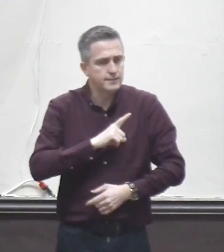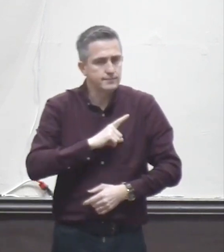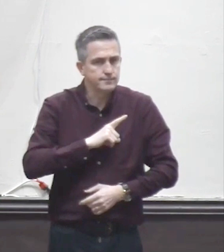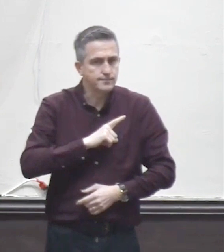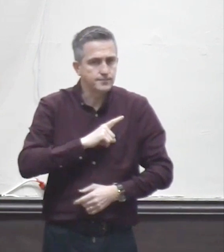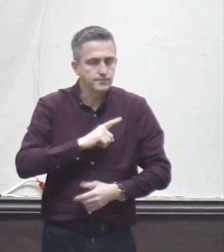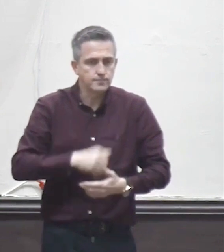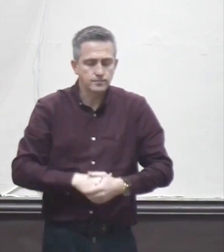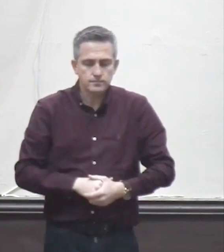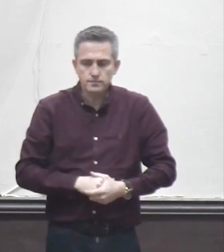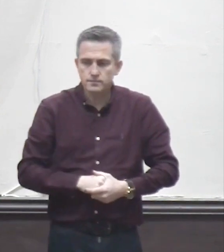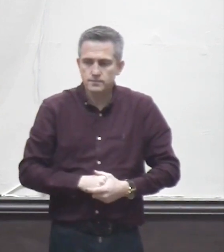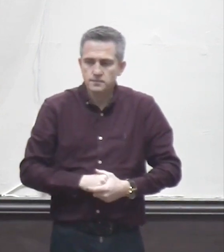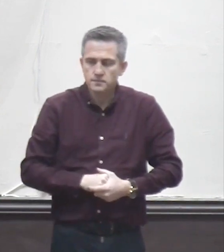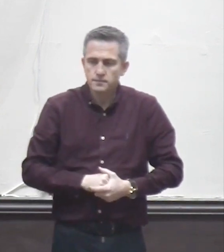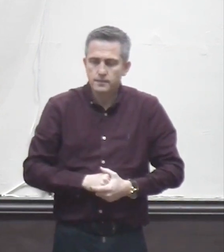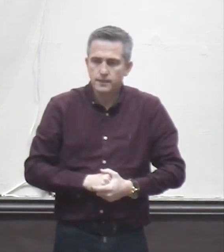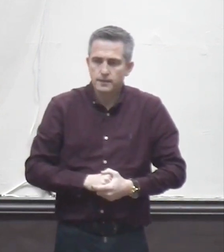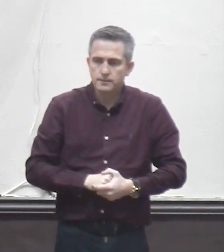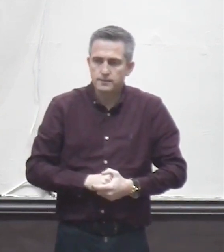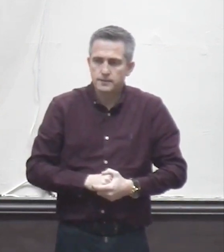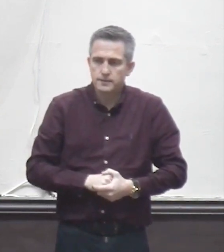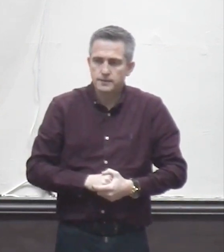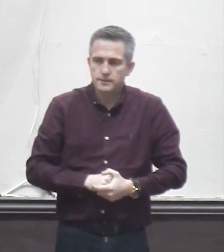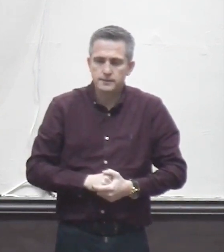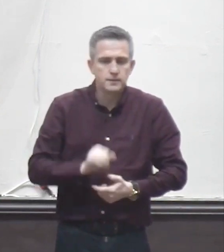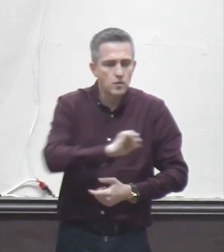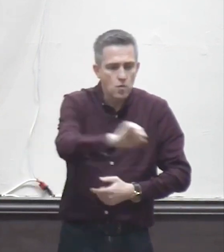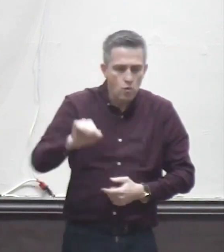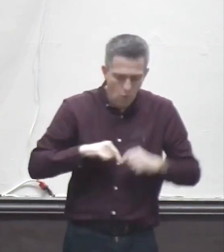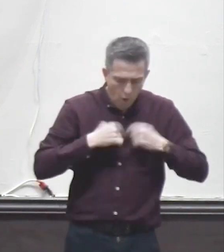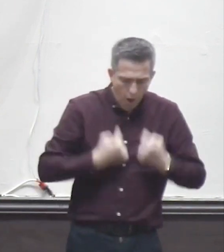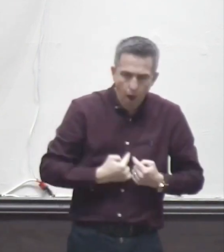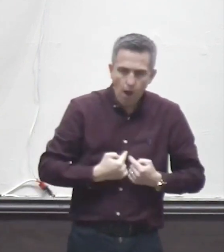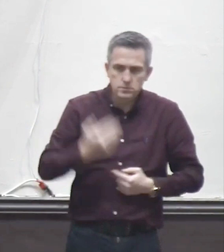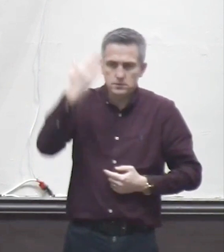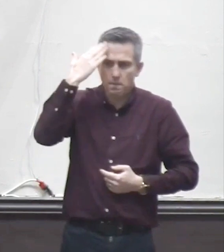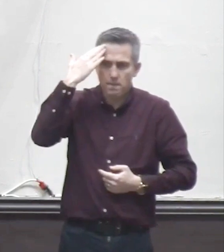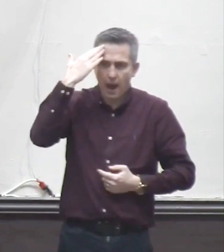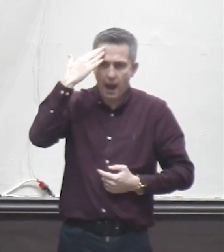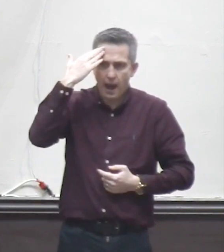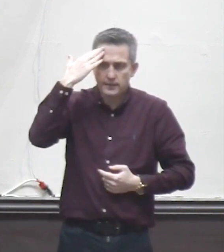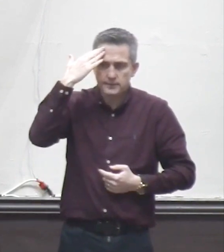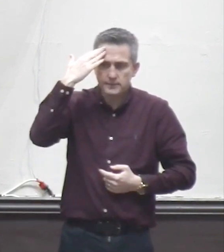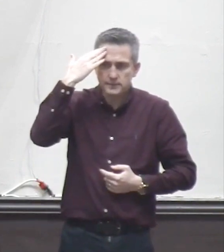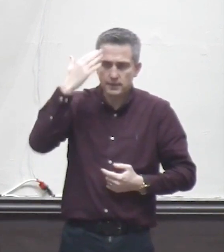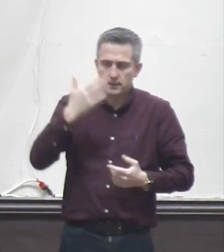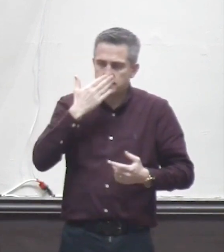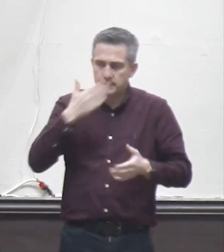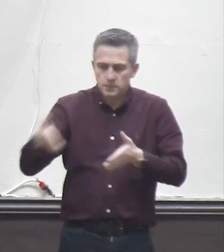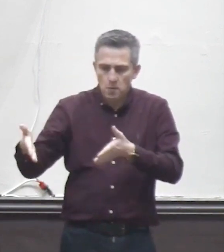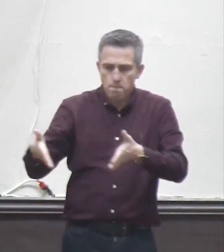Because the person's senses, his heart and his mind, have moved